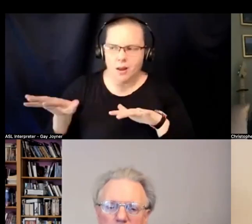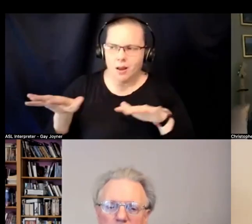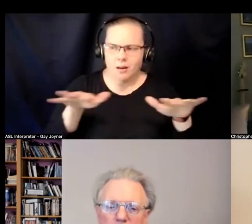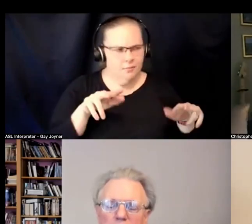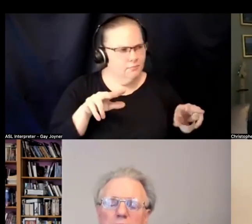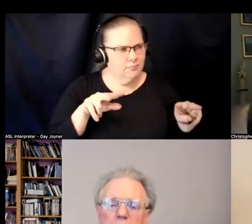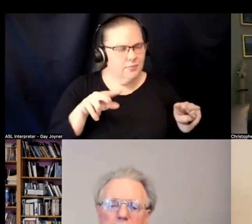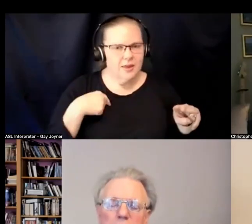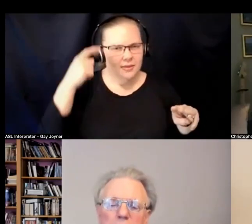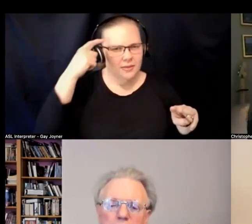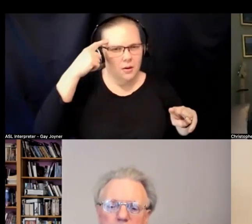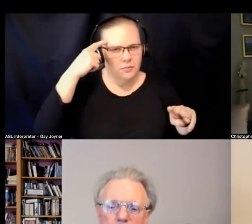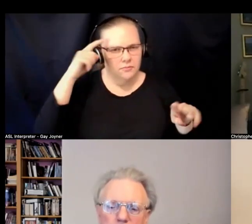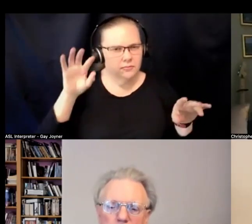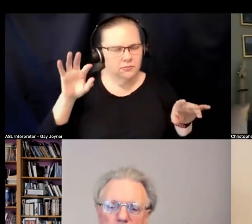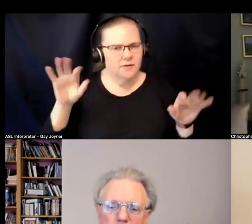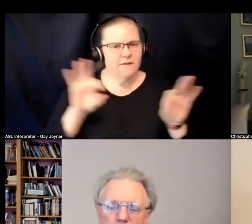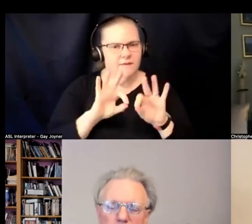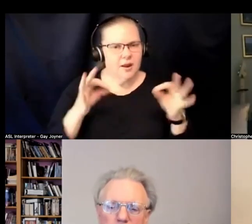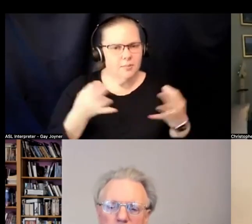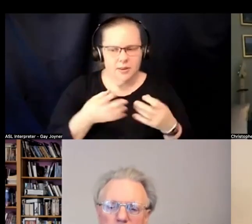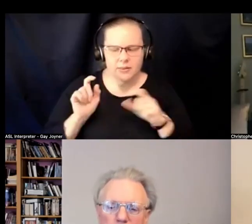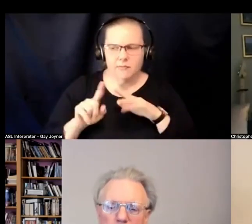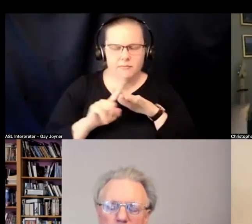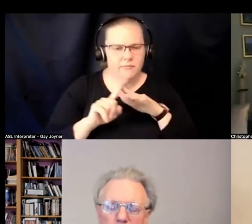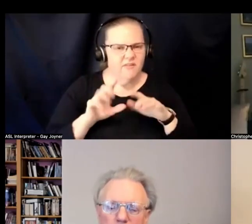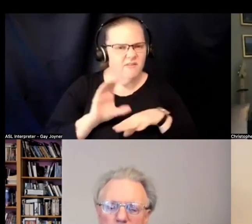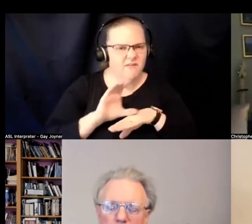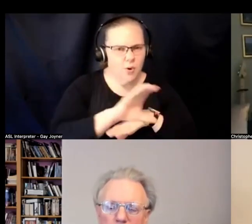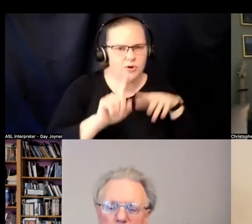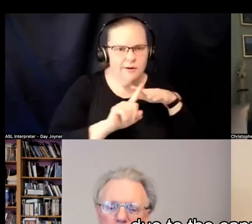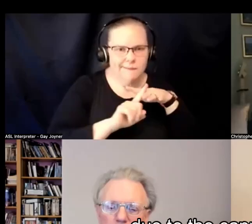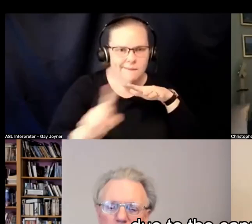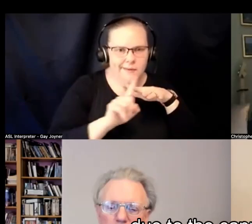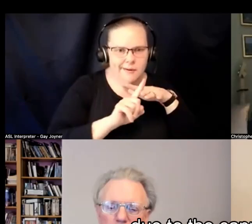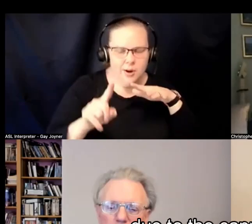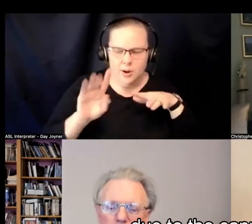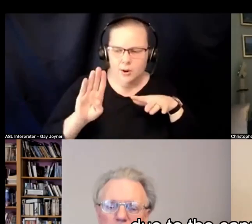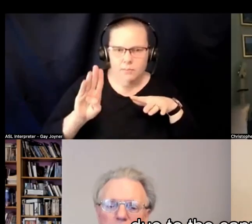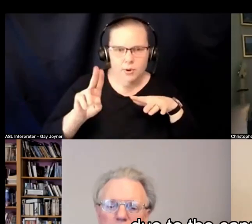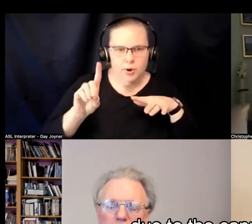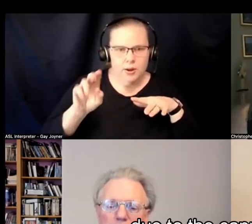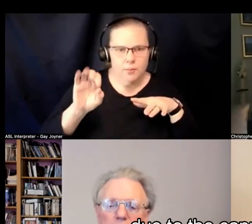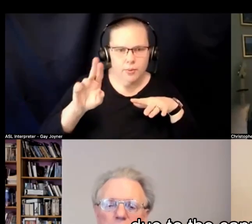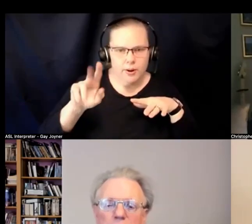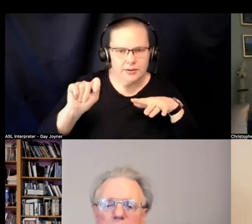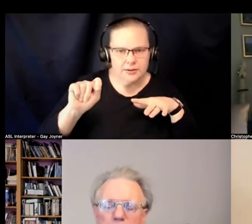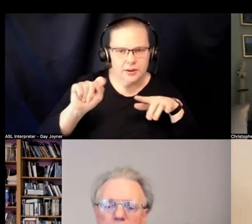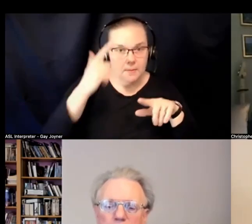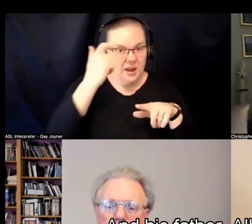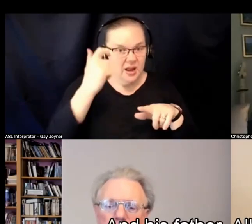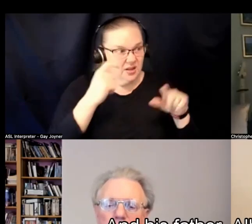family, Hungarian Jews forced to flee Budapest more than 30 years before due to the caprice of the Austro-Hungarian